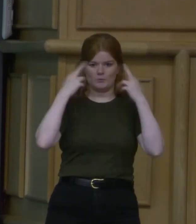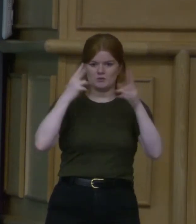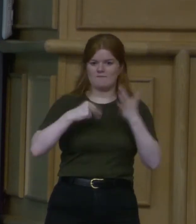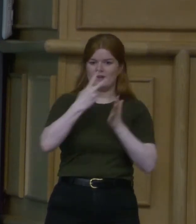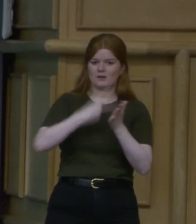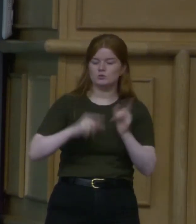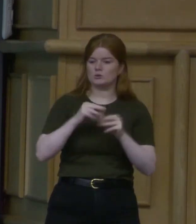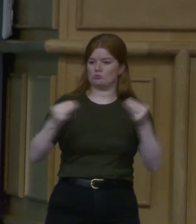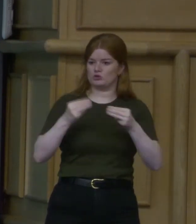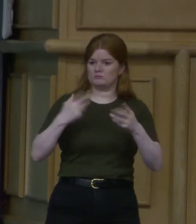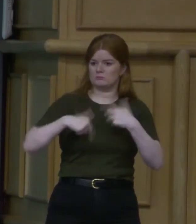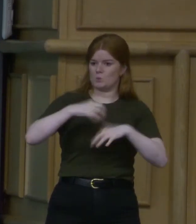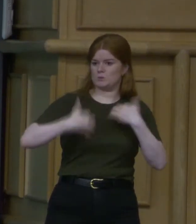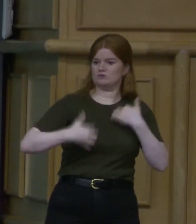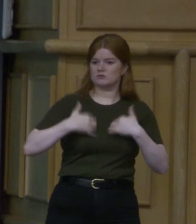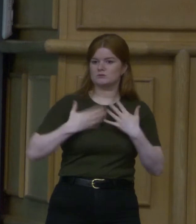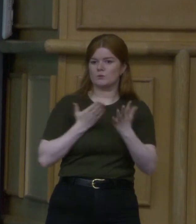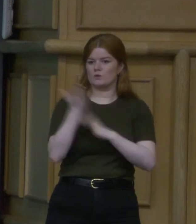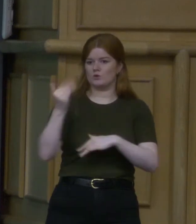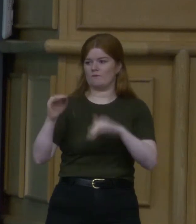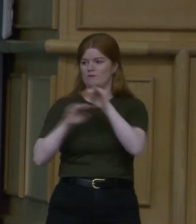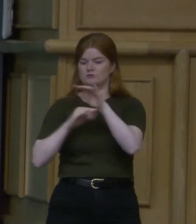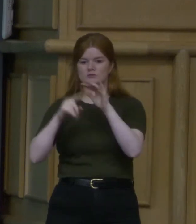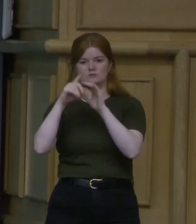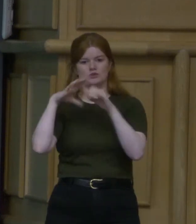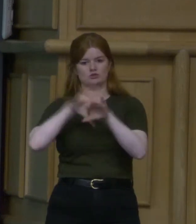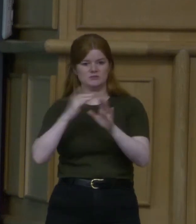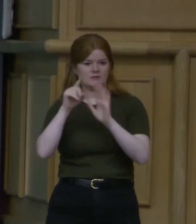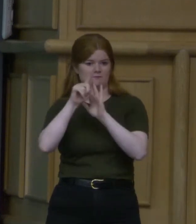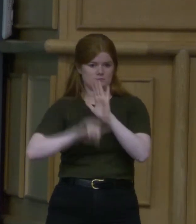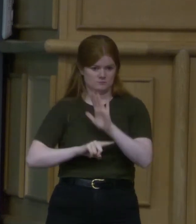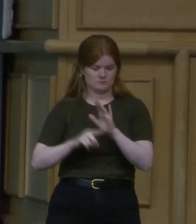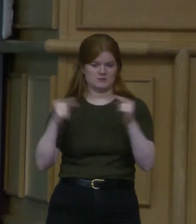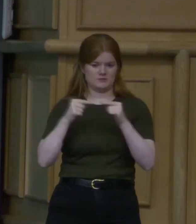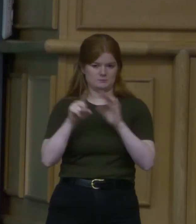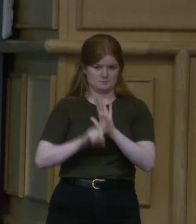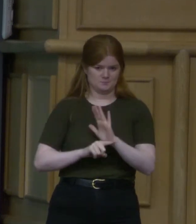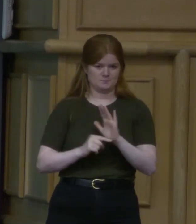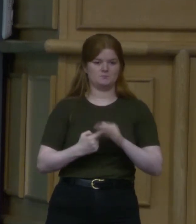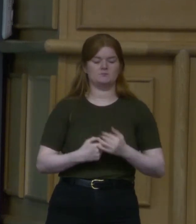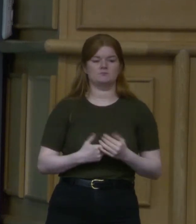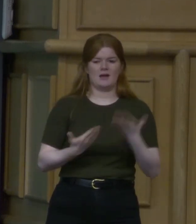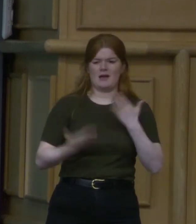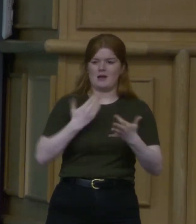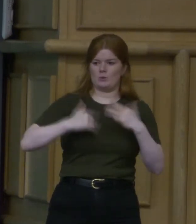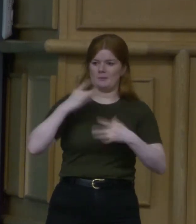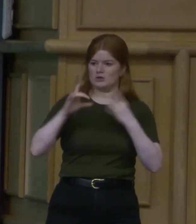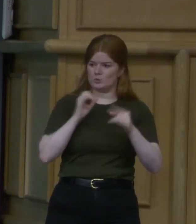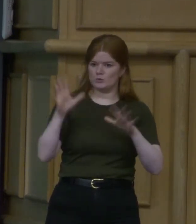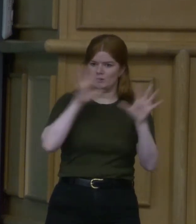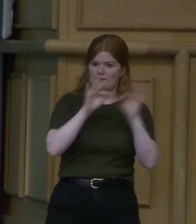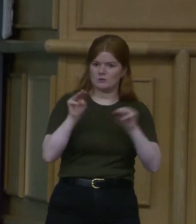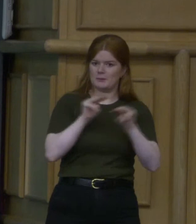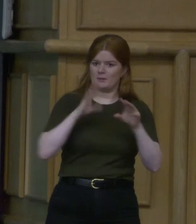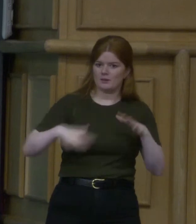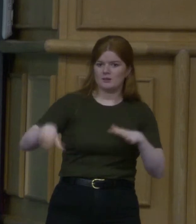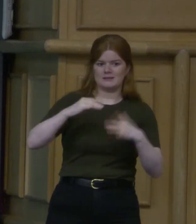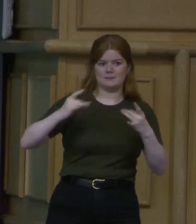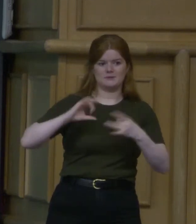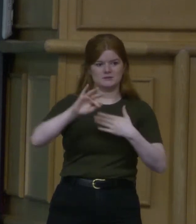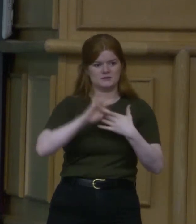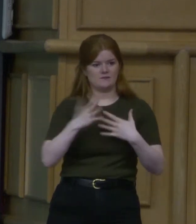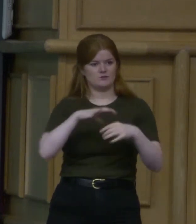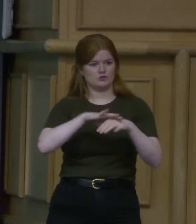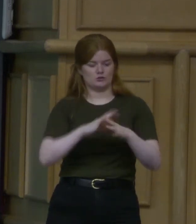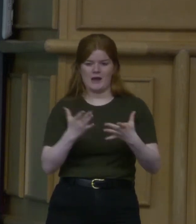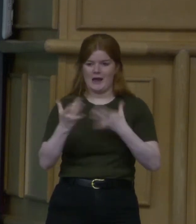and protect our interests through our foreign, security and defence policy, how we keep our people safe and secure, how